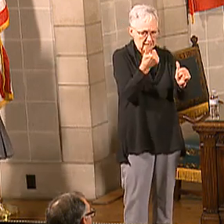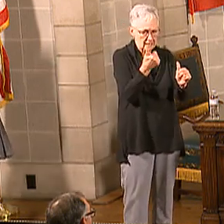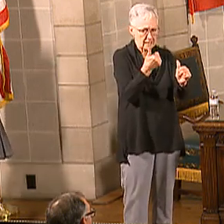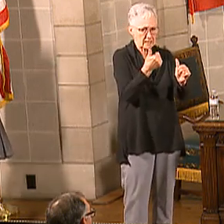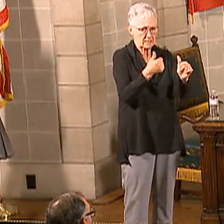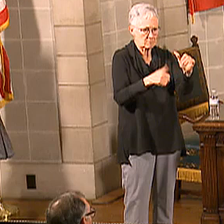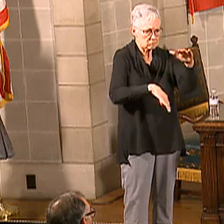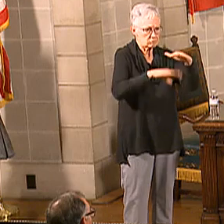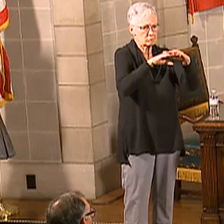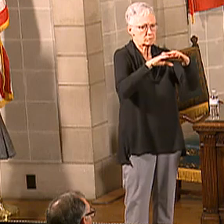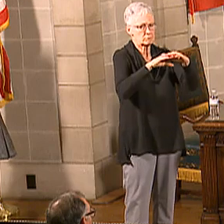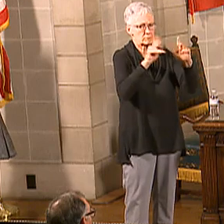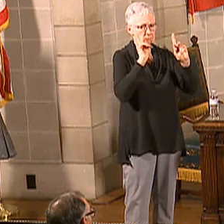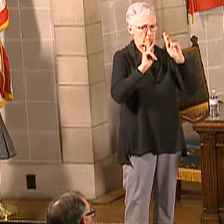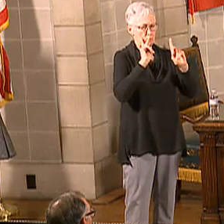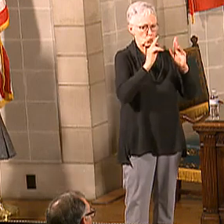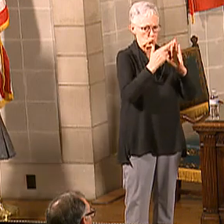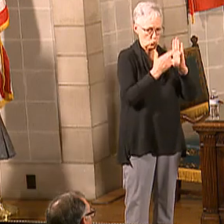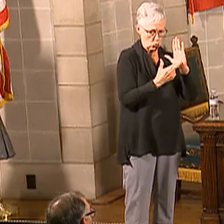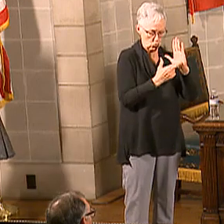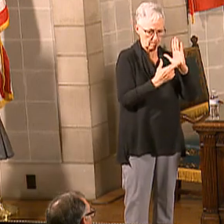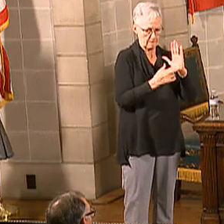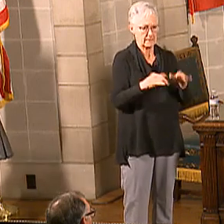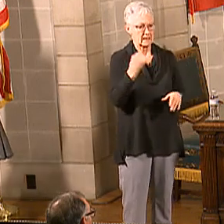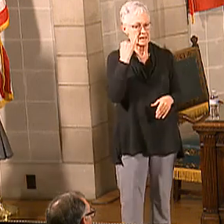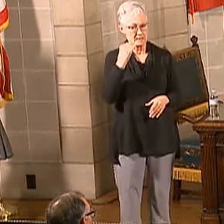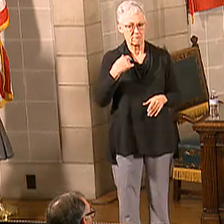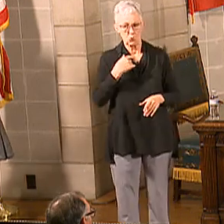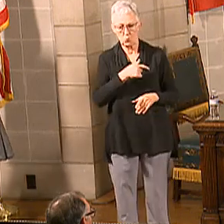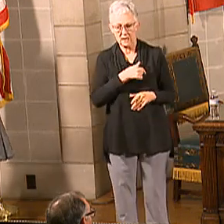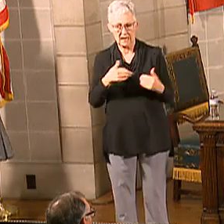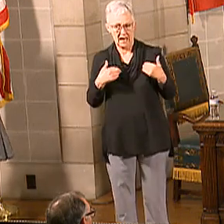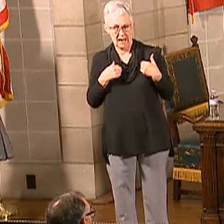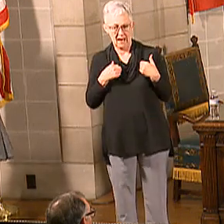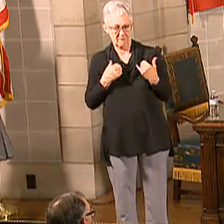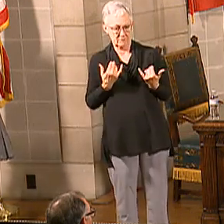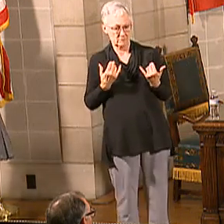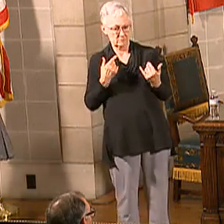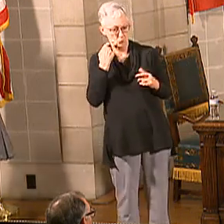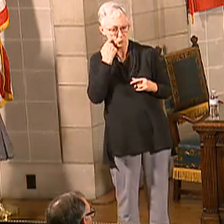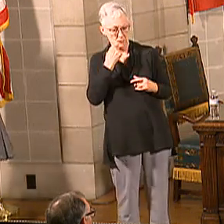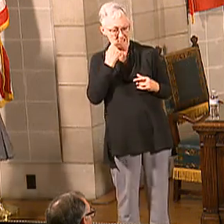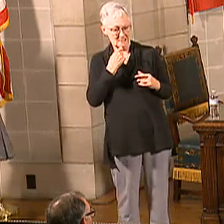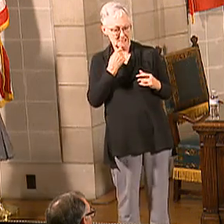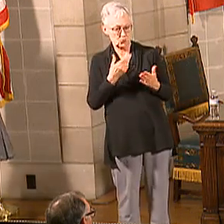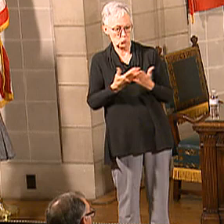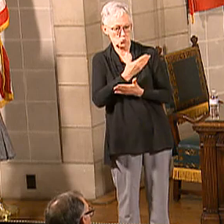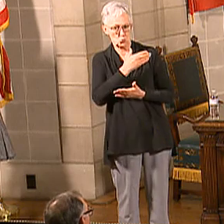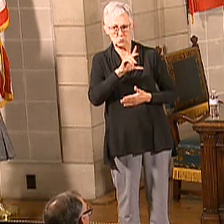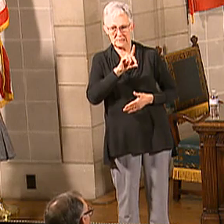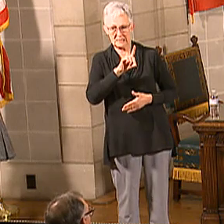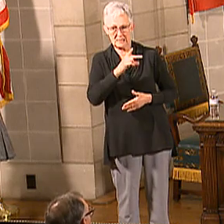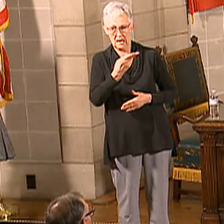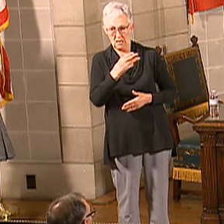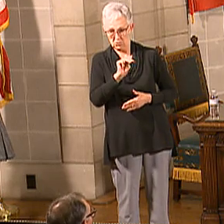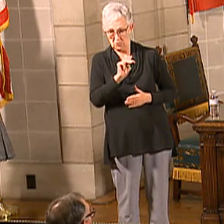now as late as May 11th. If we issue future DHMs, they will go later. Those include the 10-person